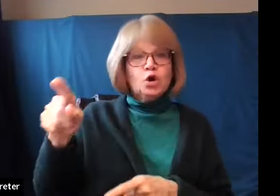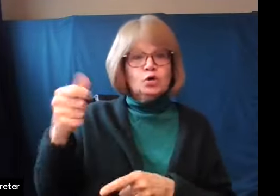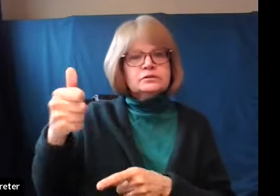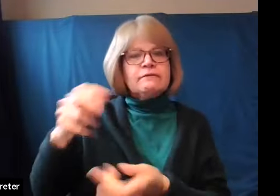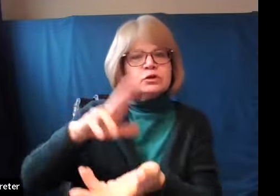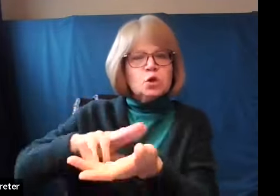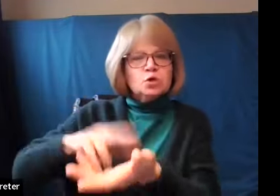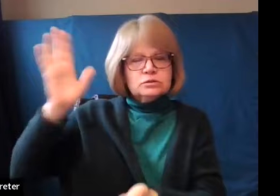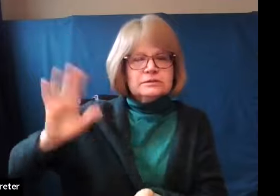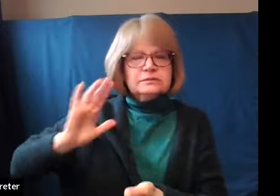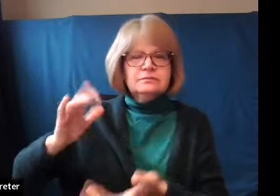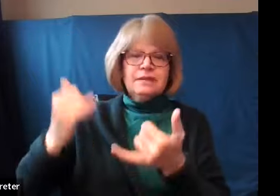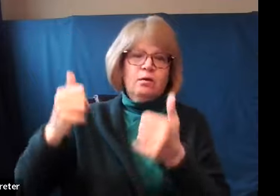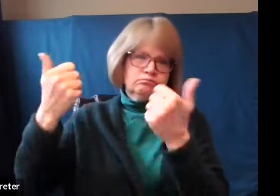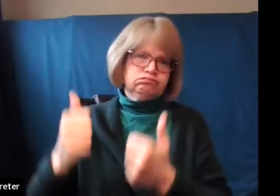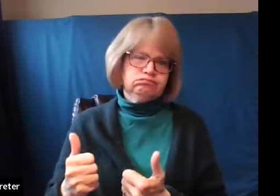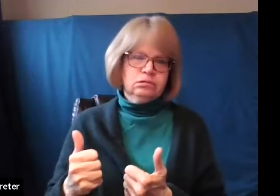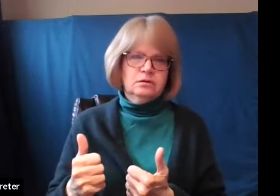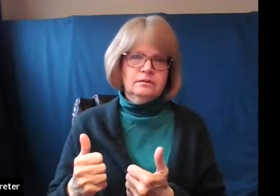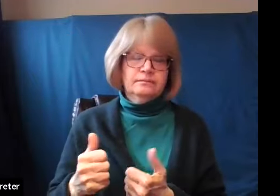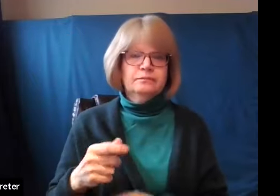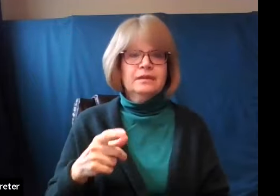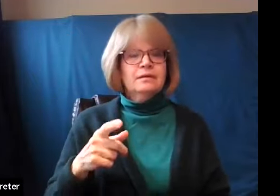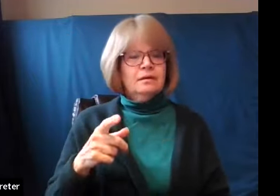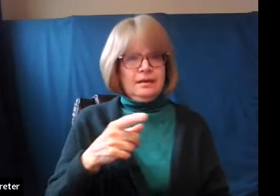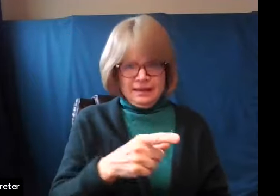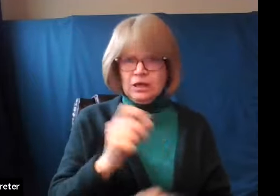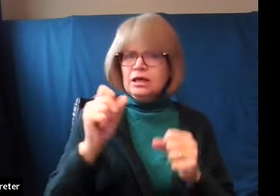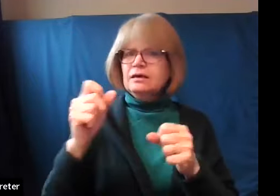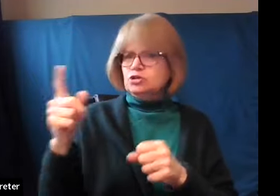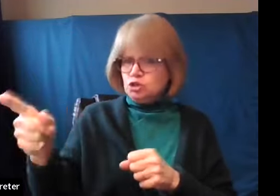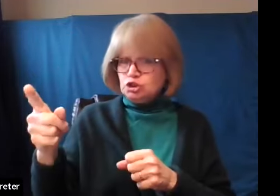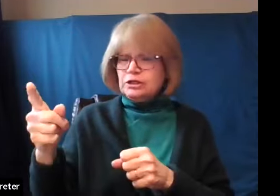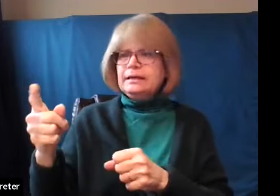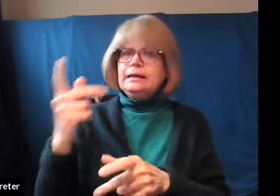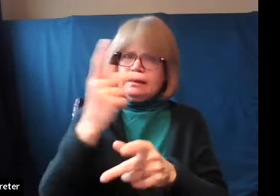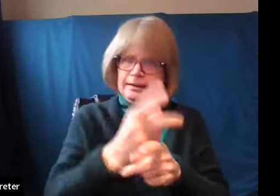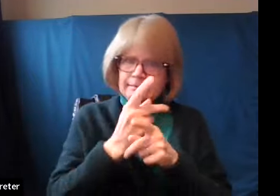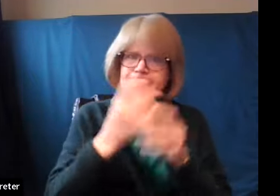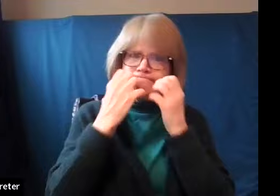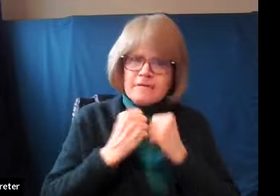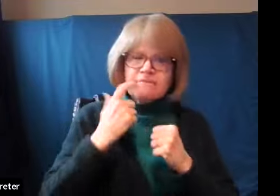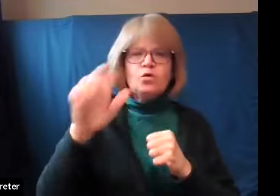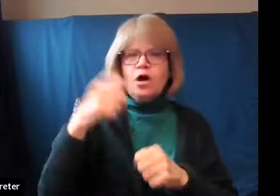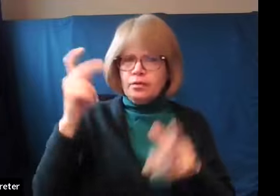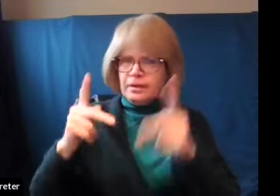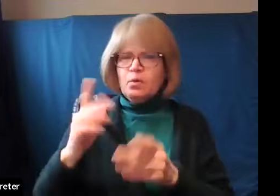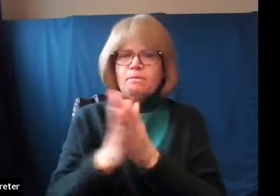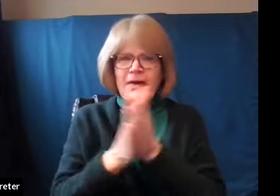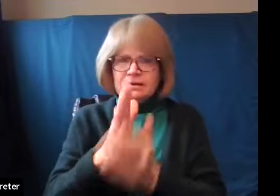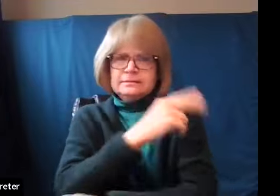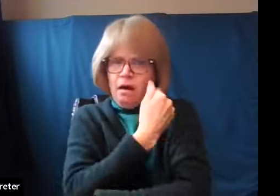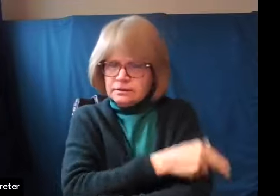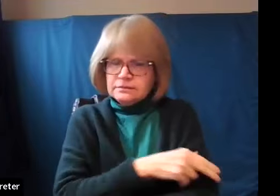declining years. It was the least he could do for someone who devoted her entire life caring for others at the Methodist Hospital